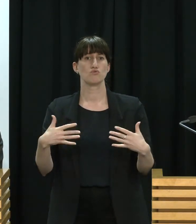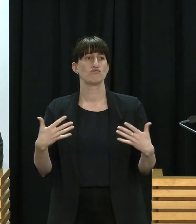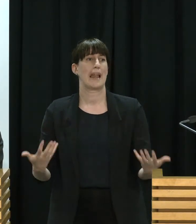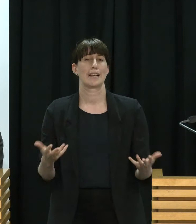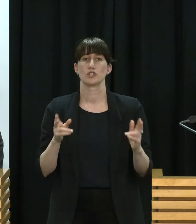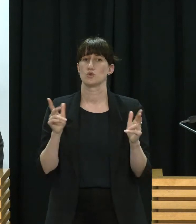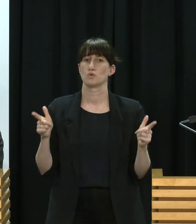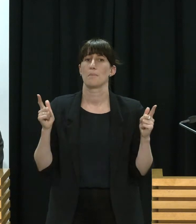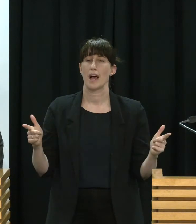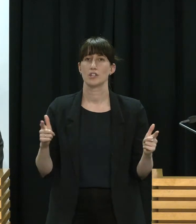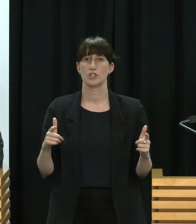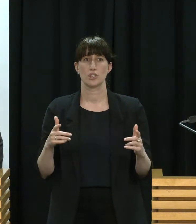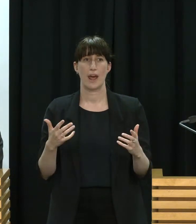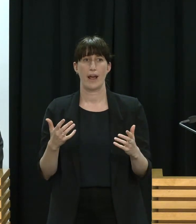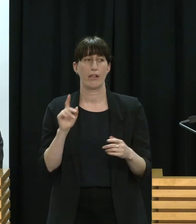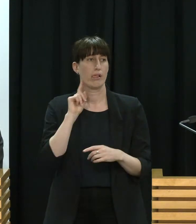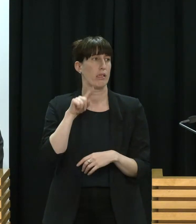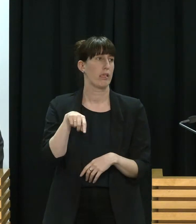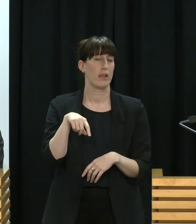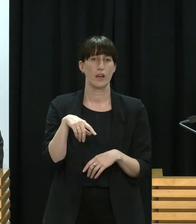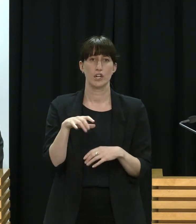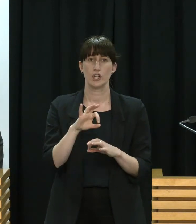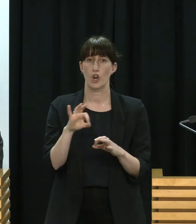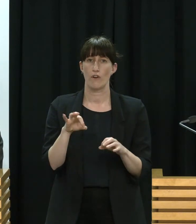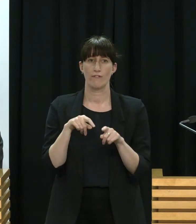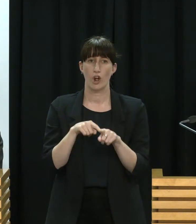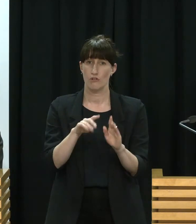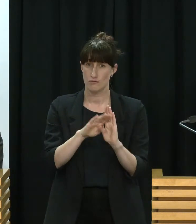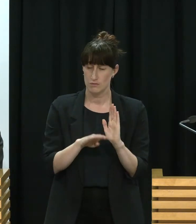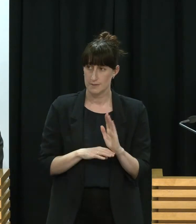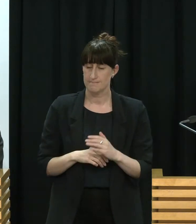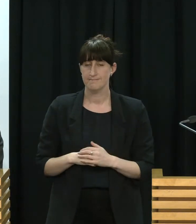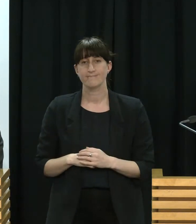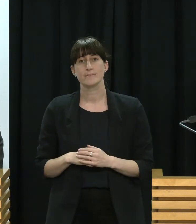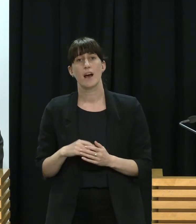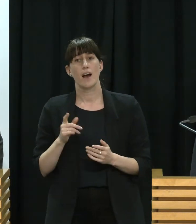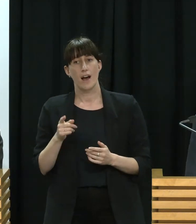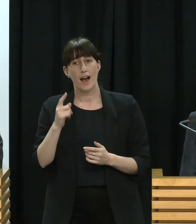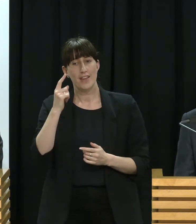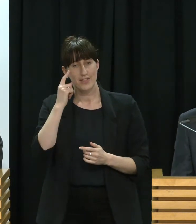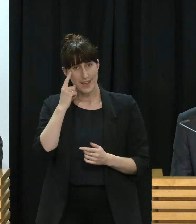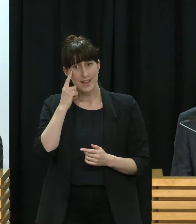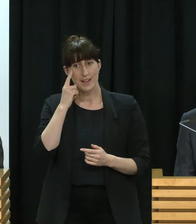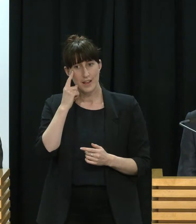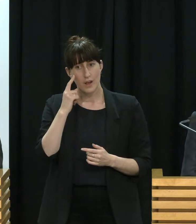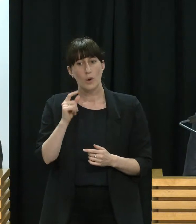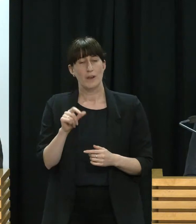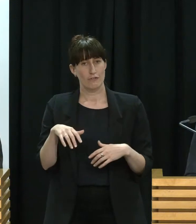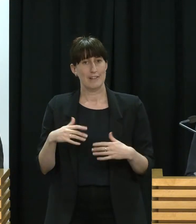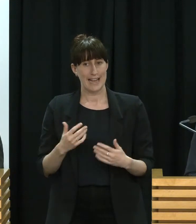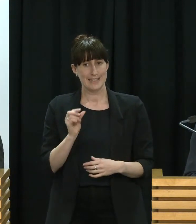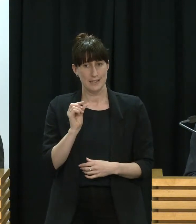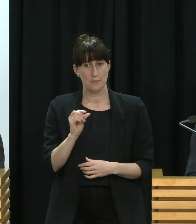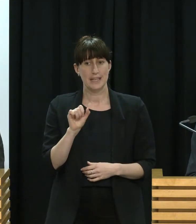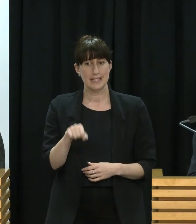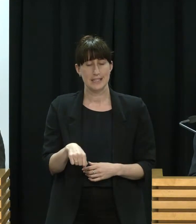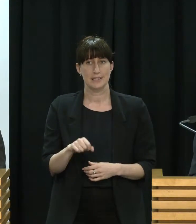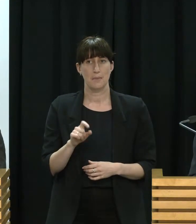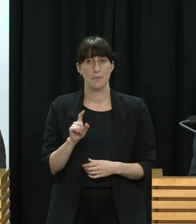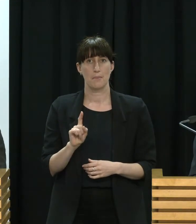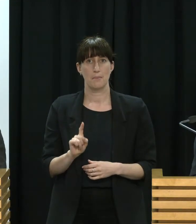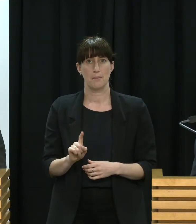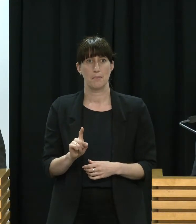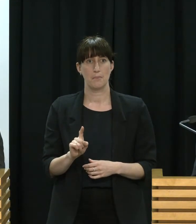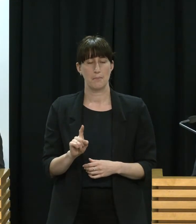think we always need to stay vigilant. COVID-19 is going to be with us for a while longer. And actually, vigilant doesn't necessarily